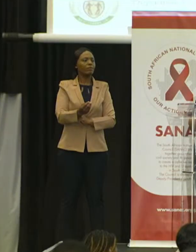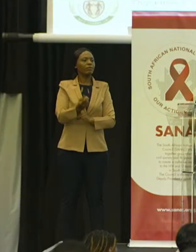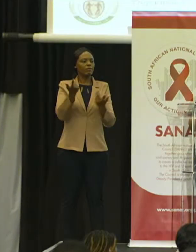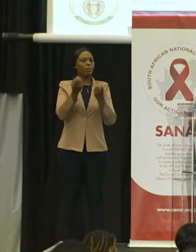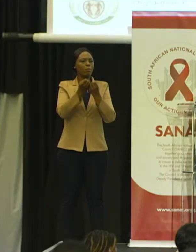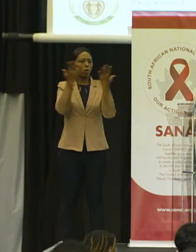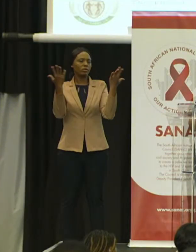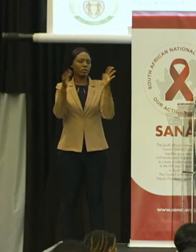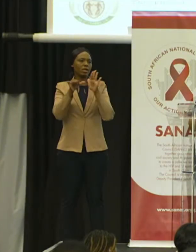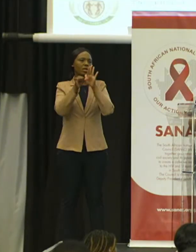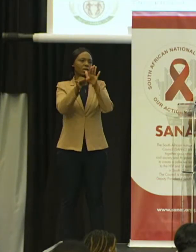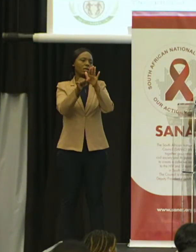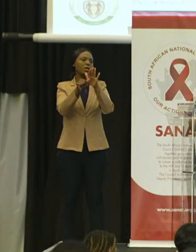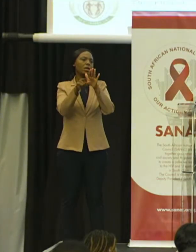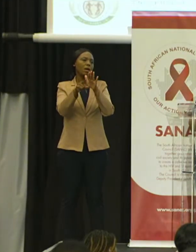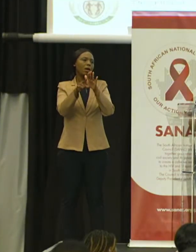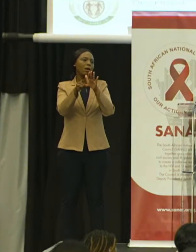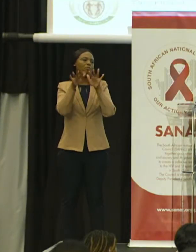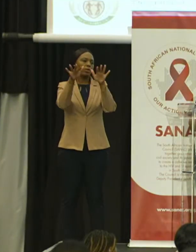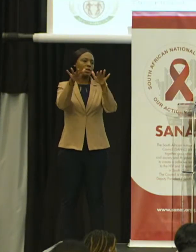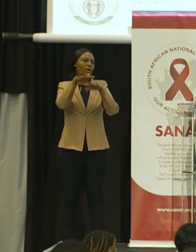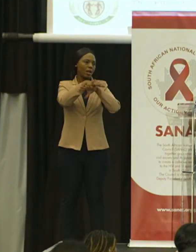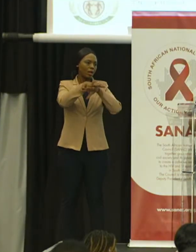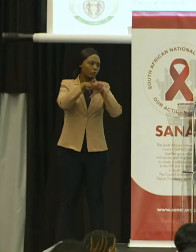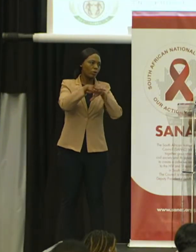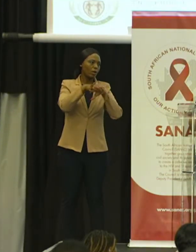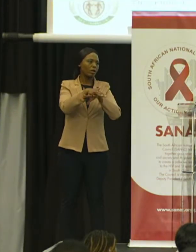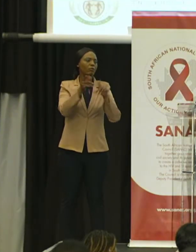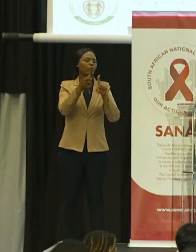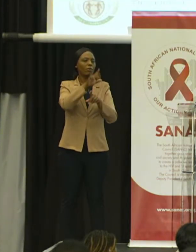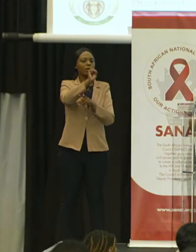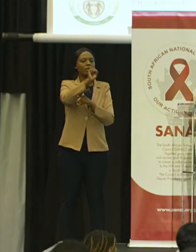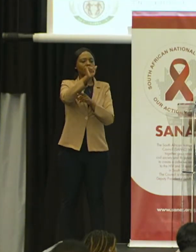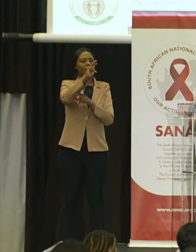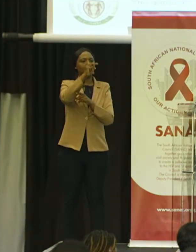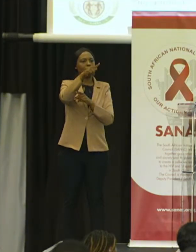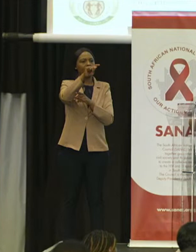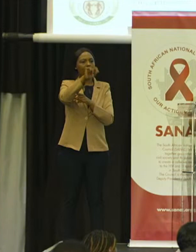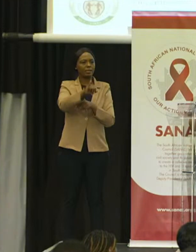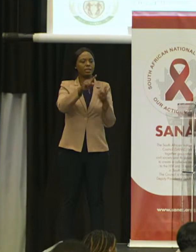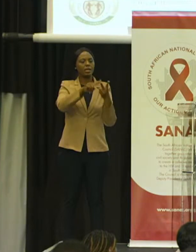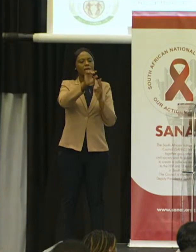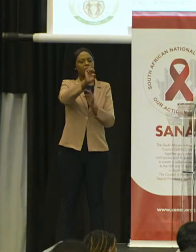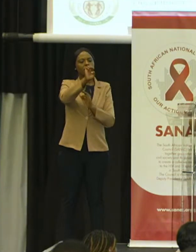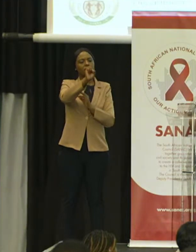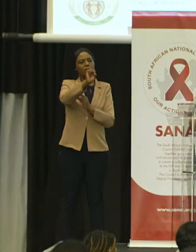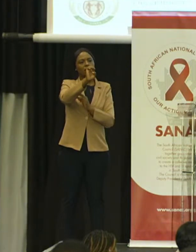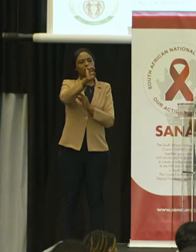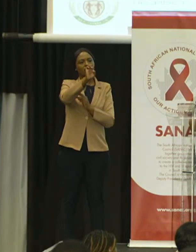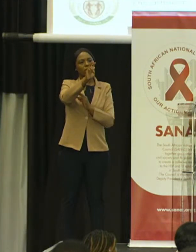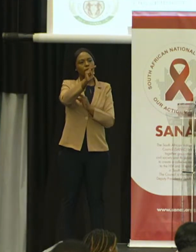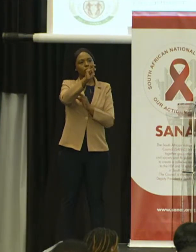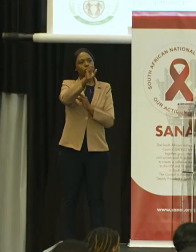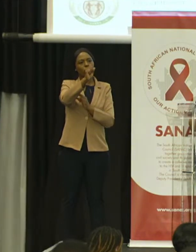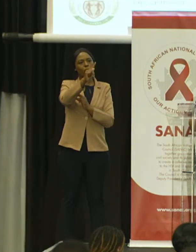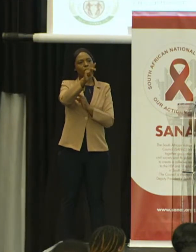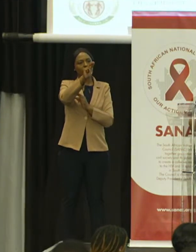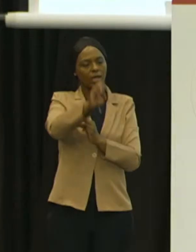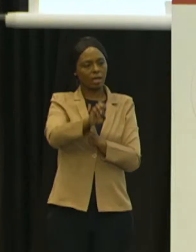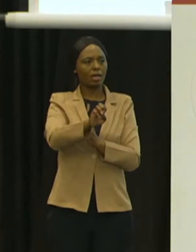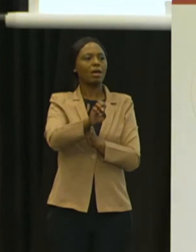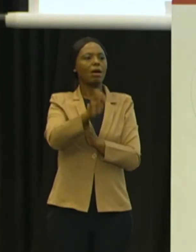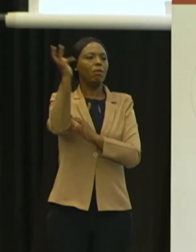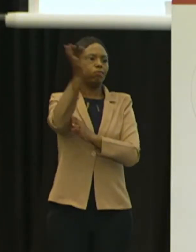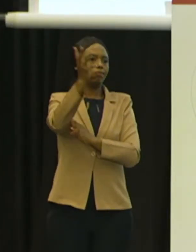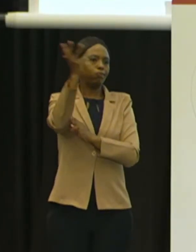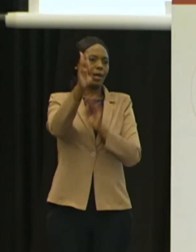Population Network as well as implementers from Sandput, Sisonke, Out Wellbeing and Rofe Community Services speaking there.